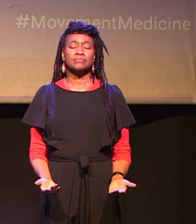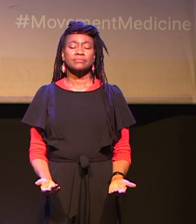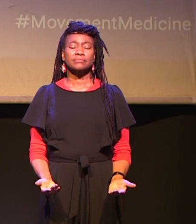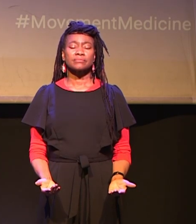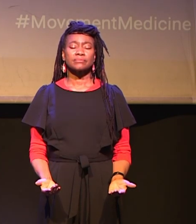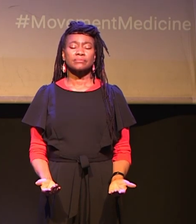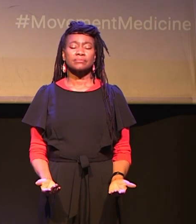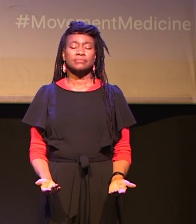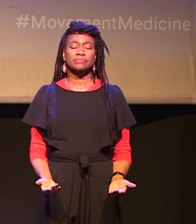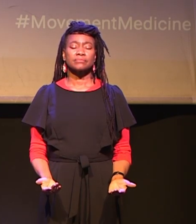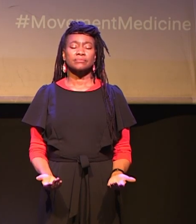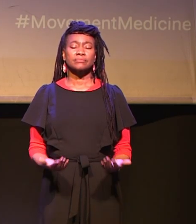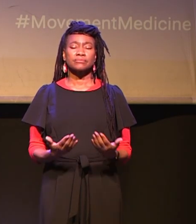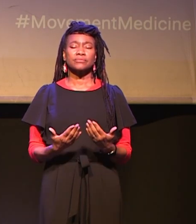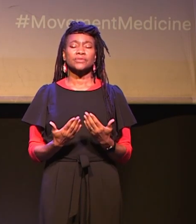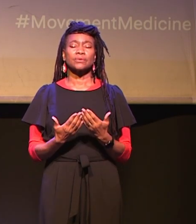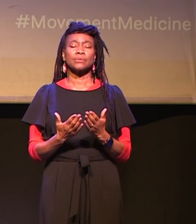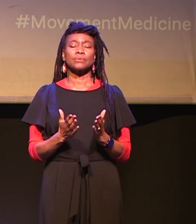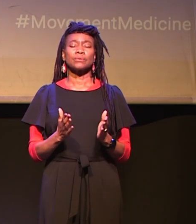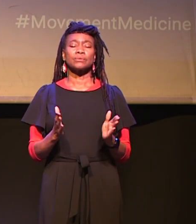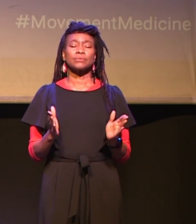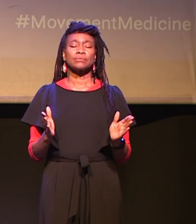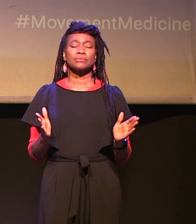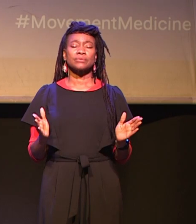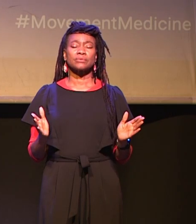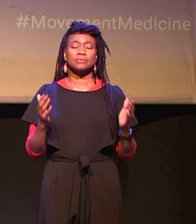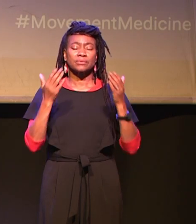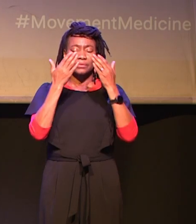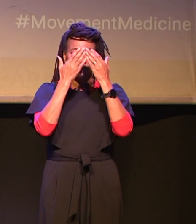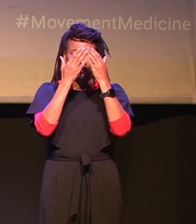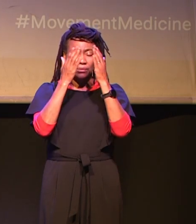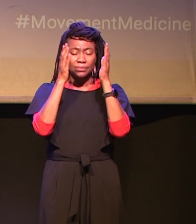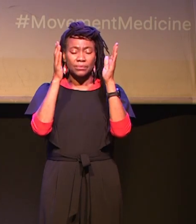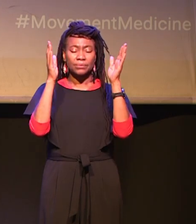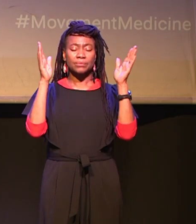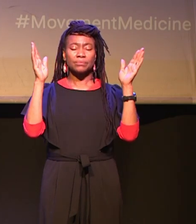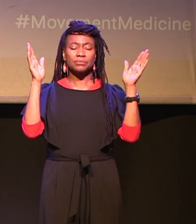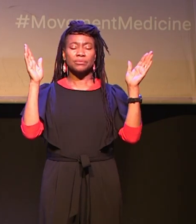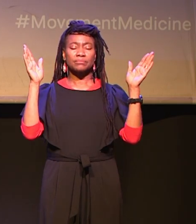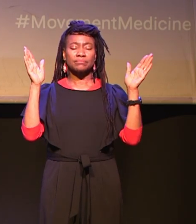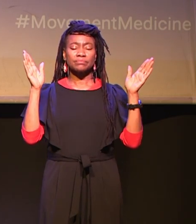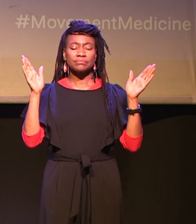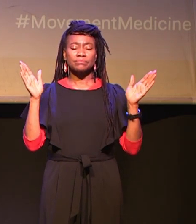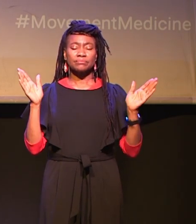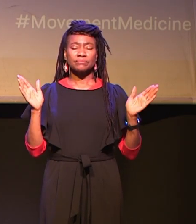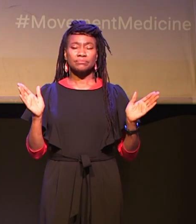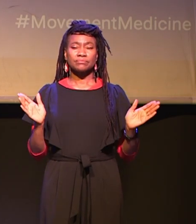letting yourself be here, and feeling their edges, limits, boundaries.